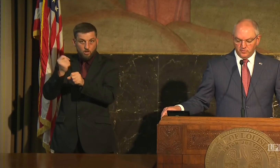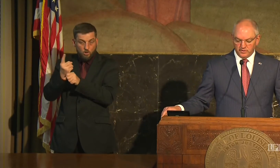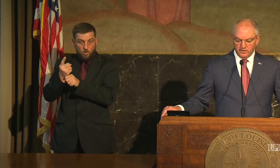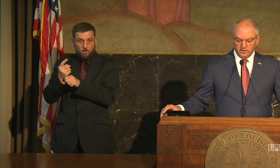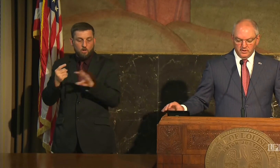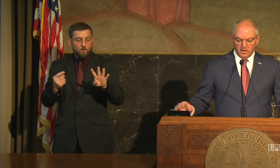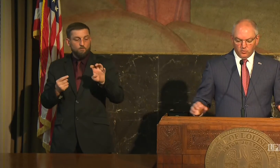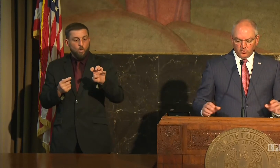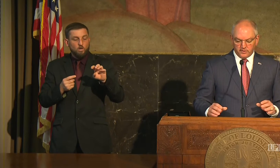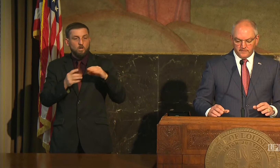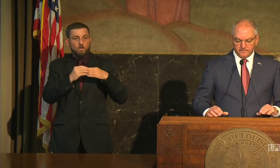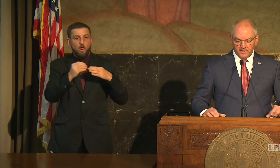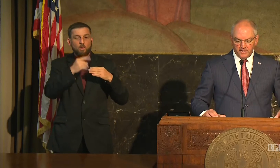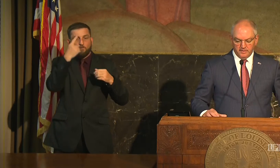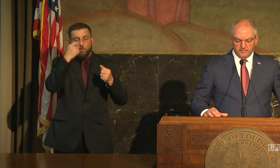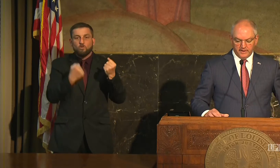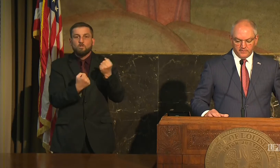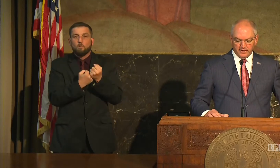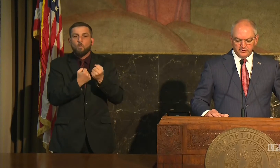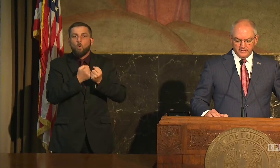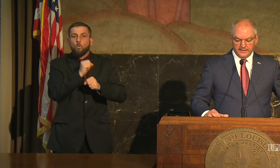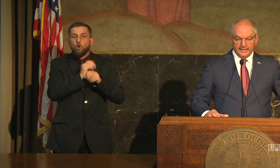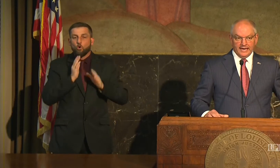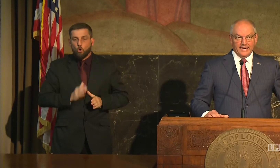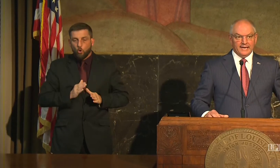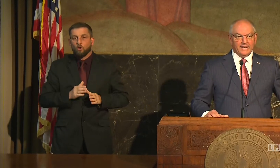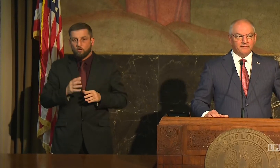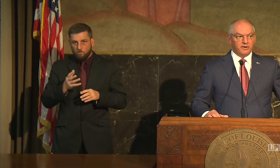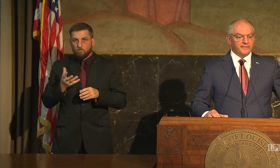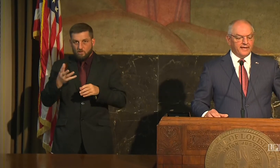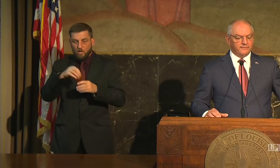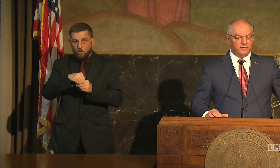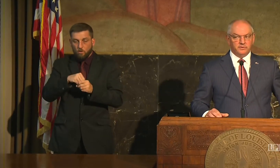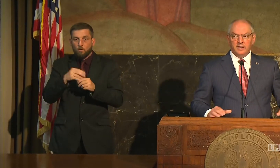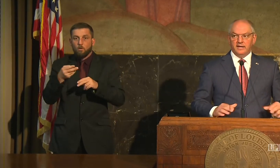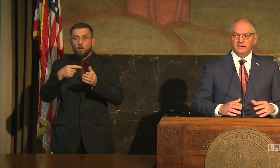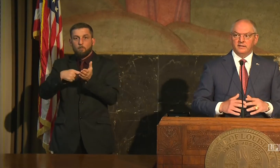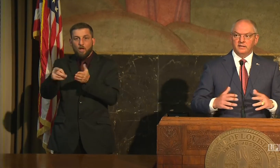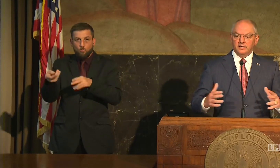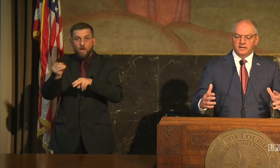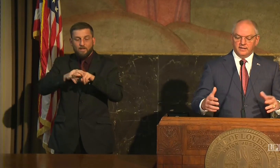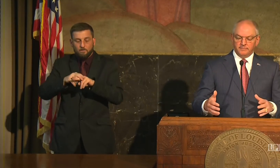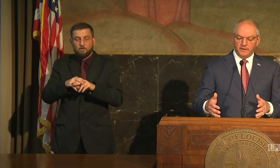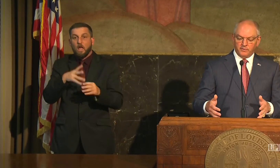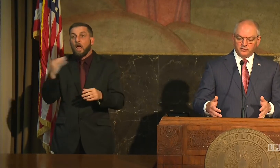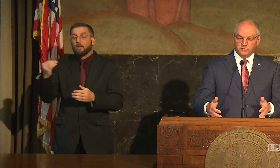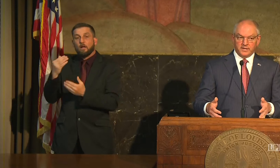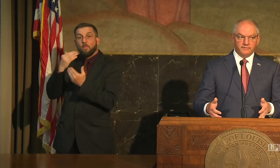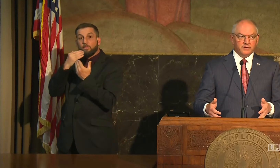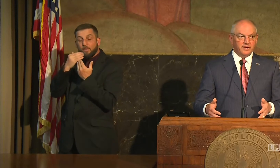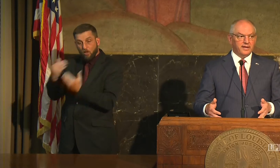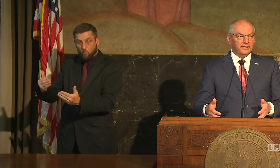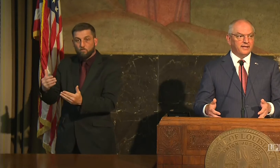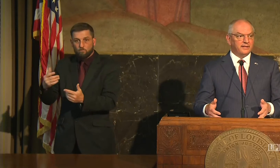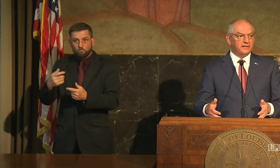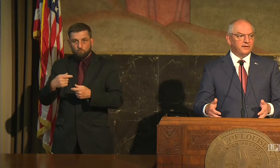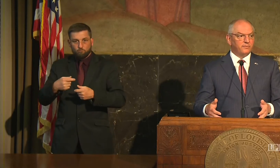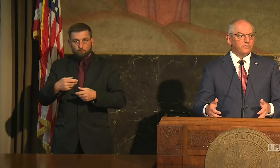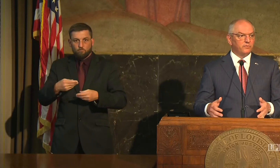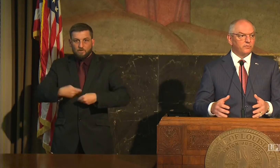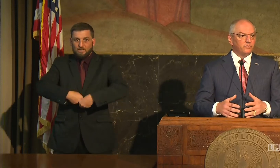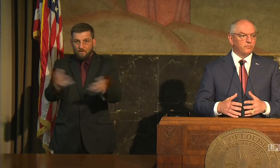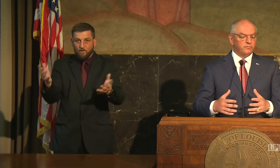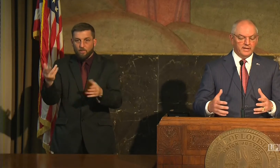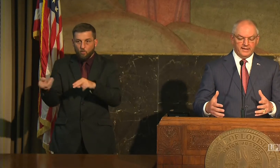$400 support worker pay raise. And I'm very thankful that the pay raise was given and that